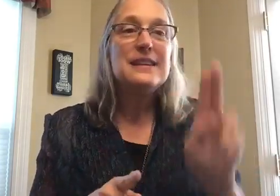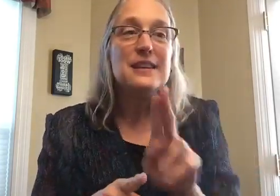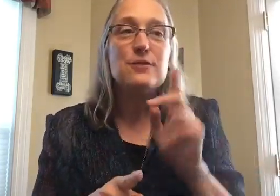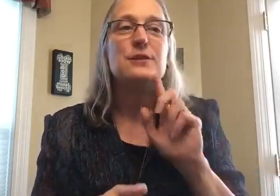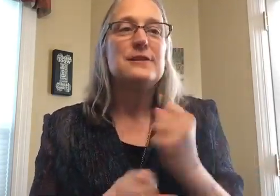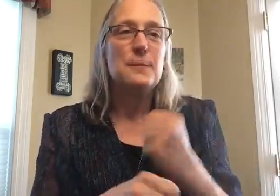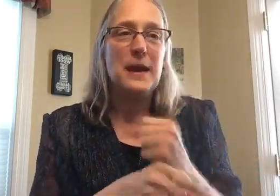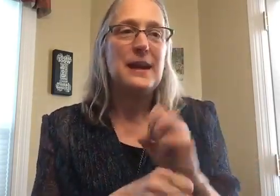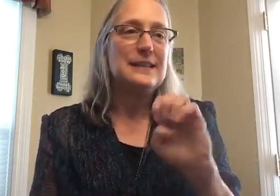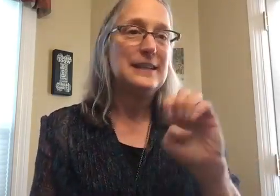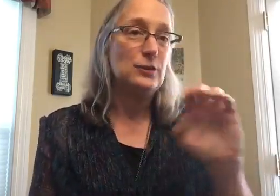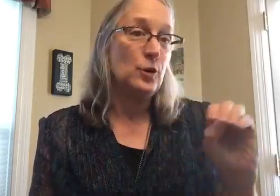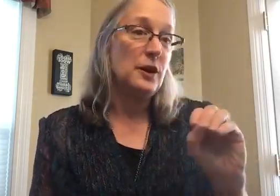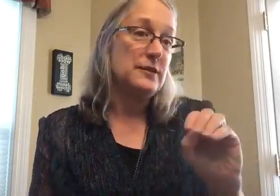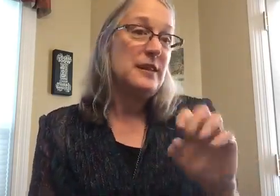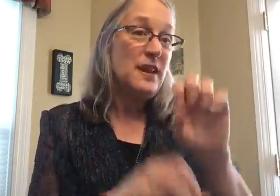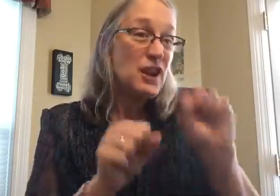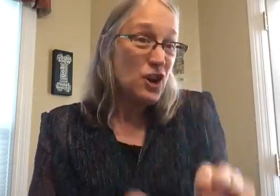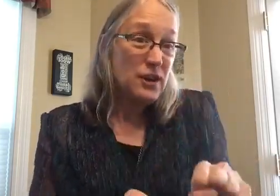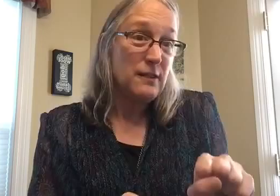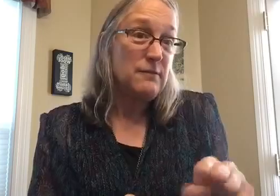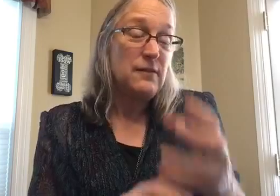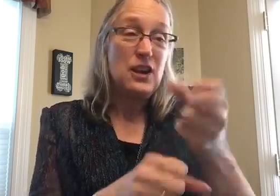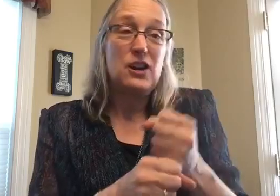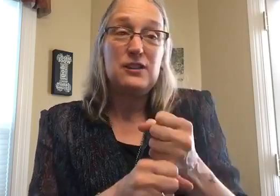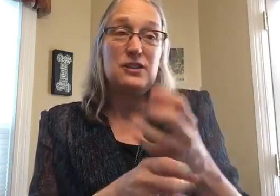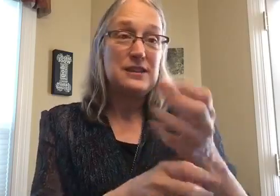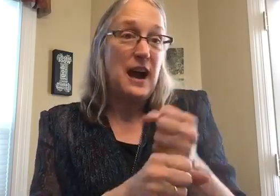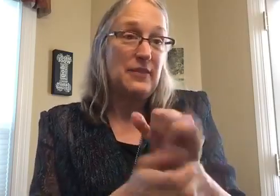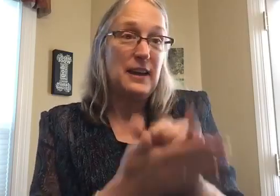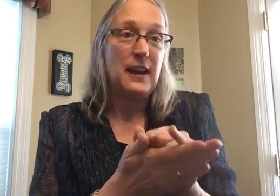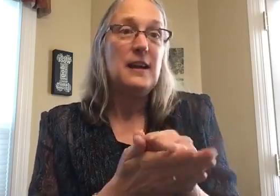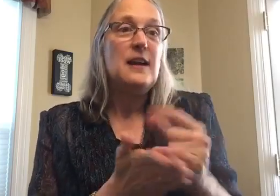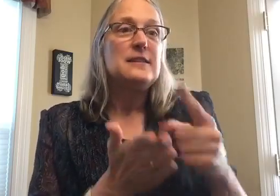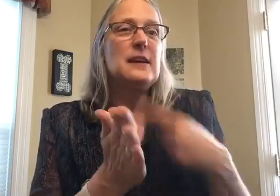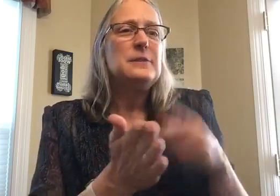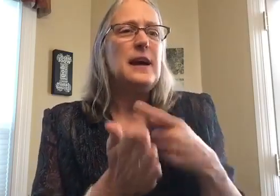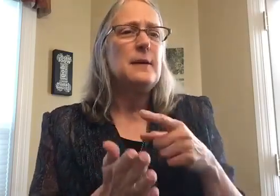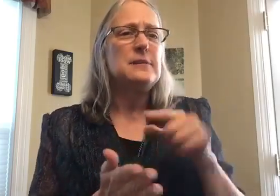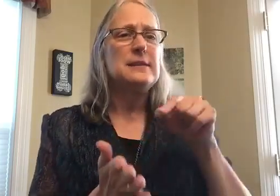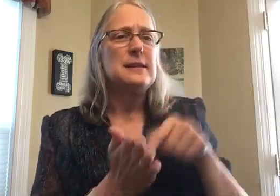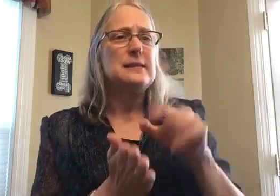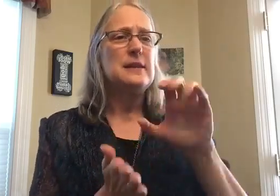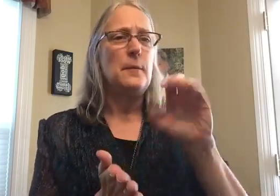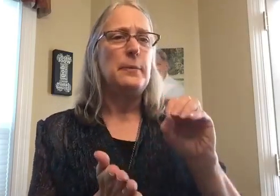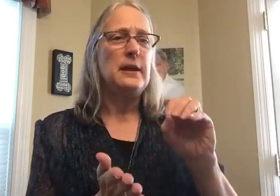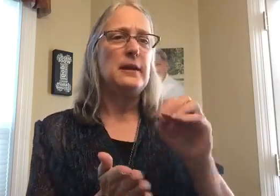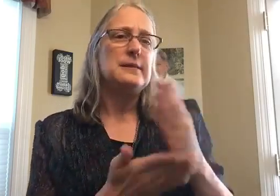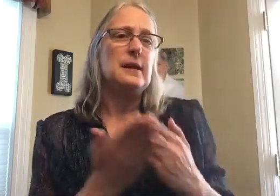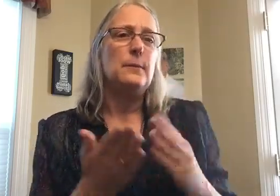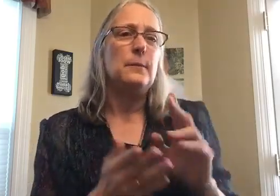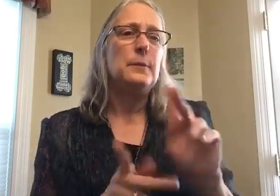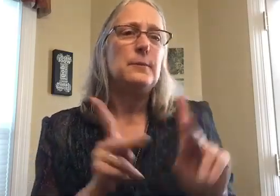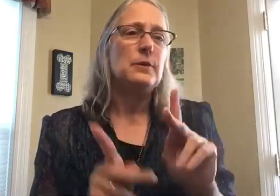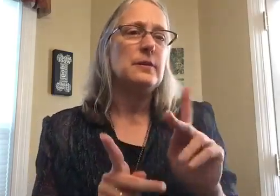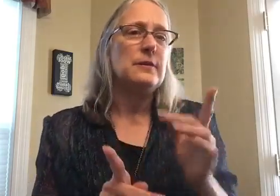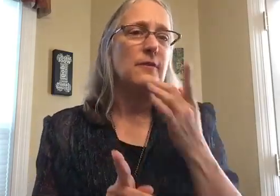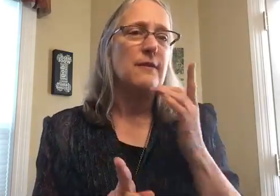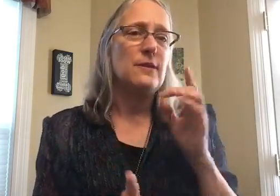use it to make essential oils. Now they could have just got that. Sometimes this company, some people's favorite